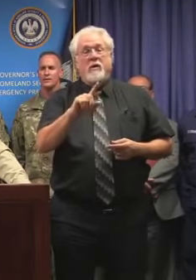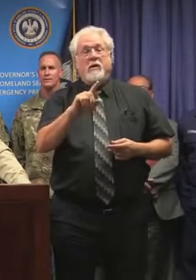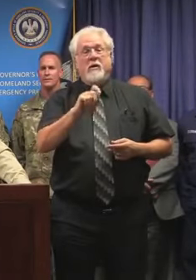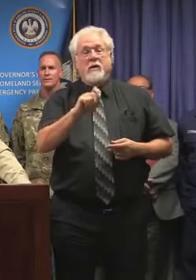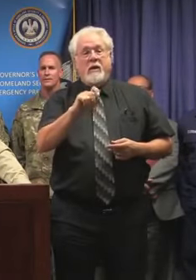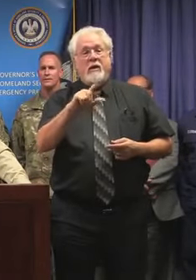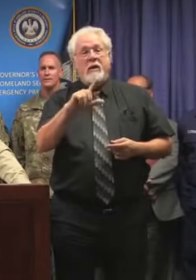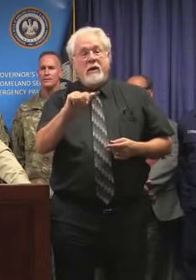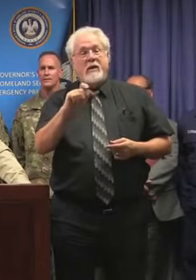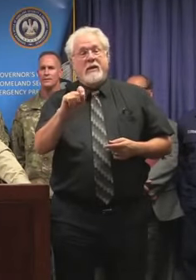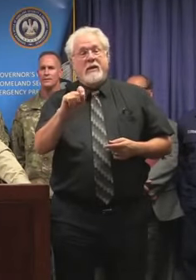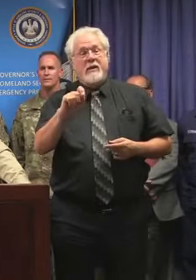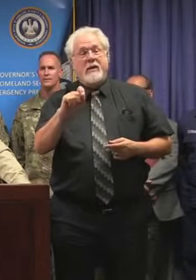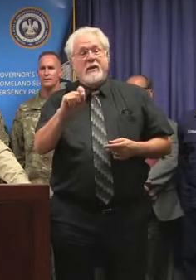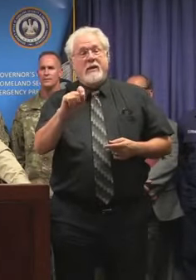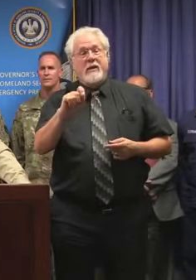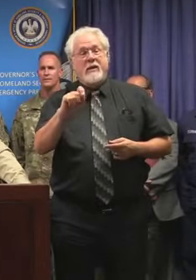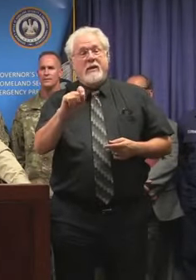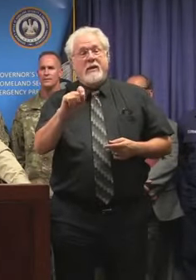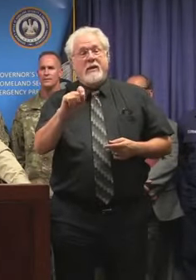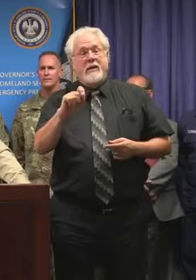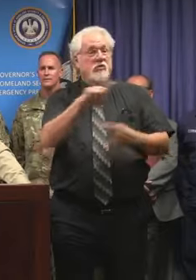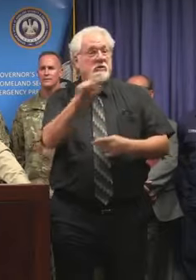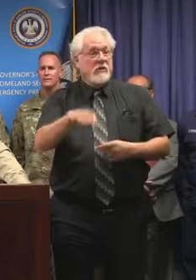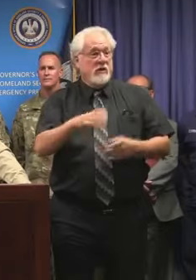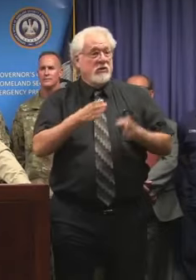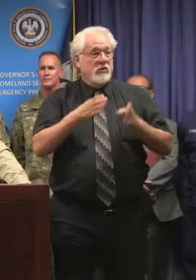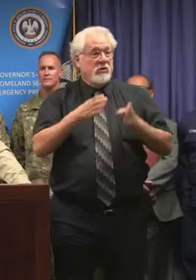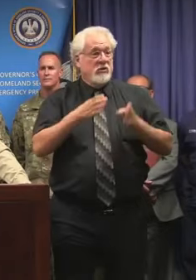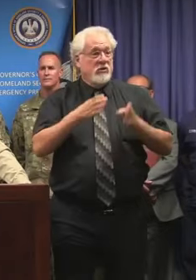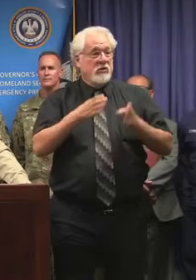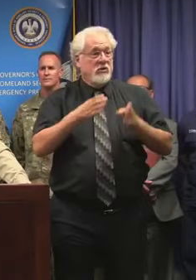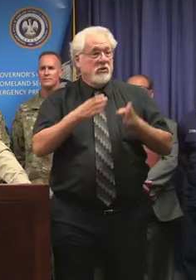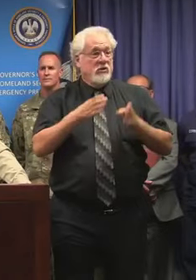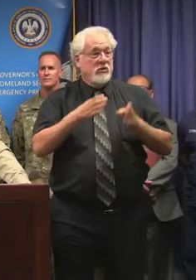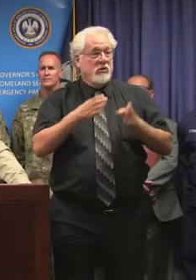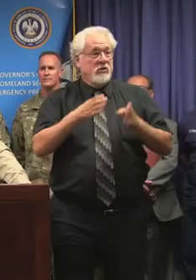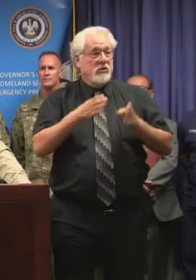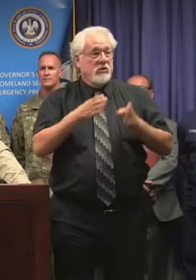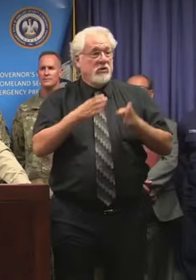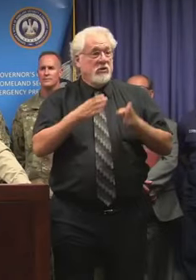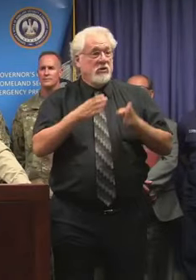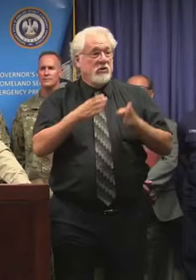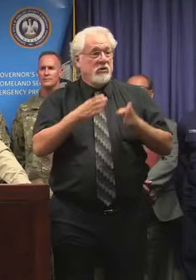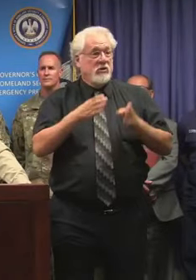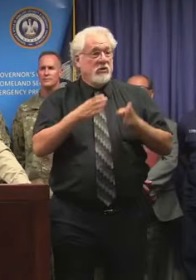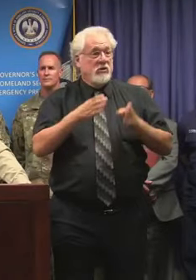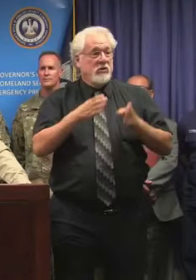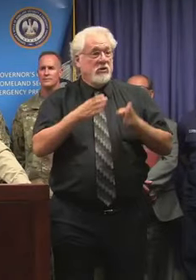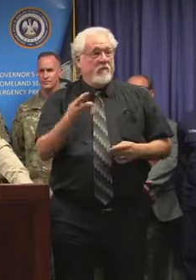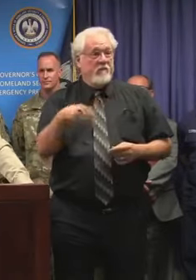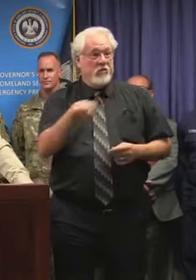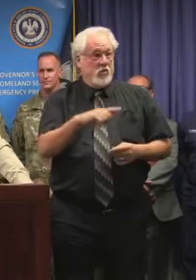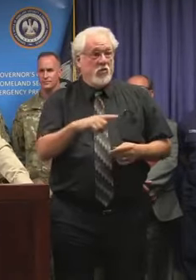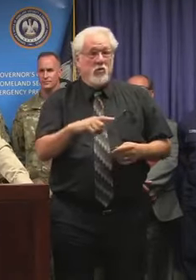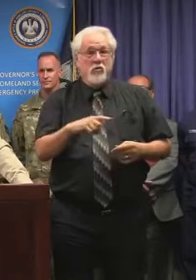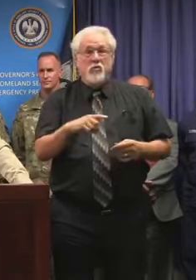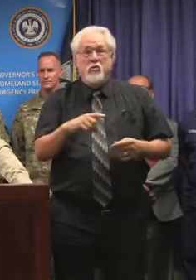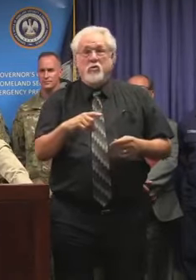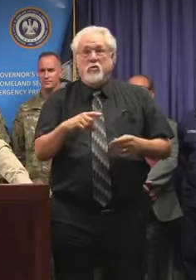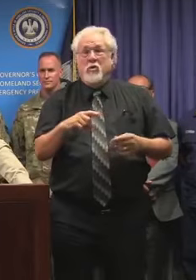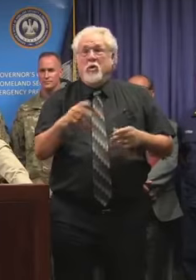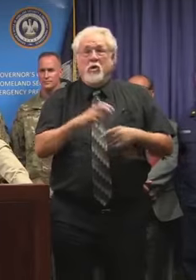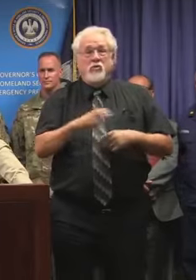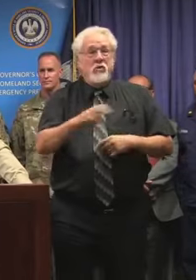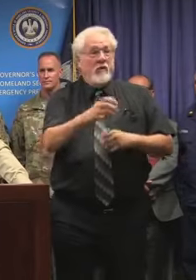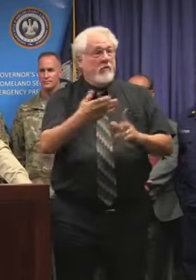511la.org. It also links to Texas road information now. And if you are